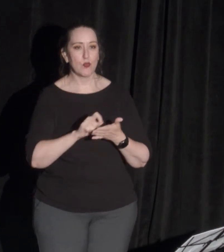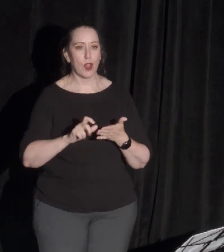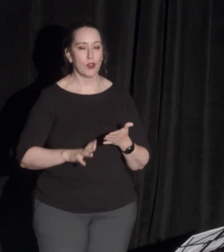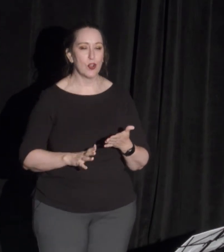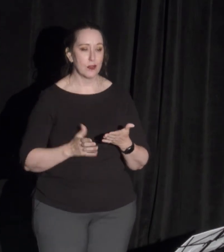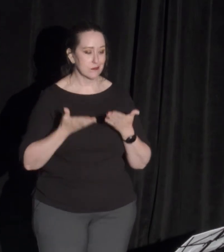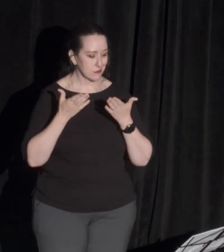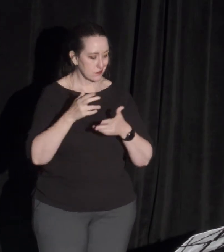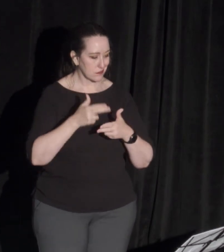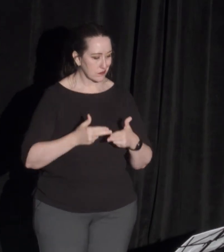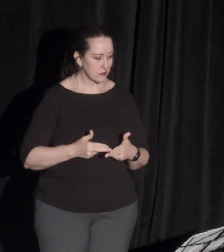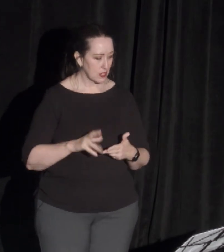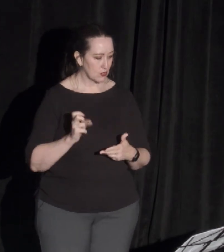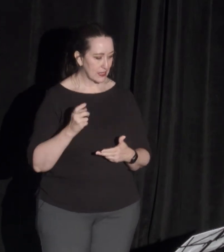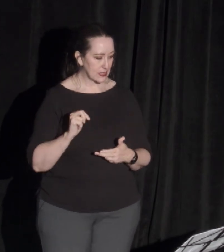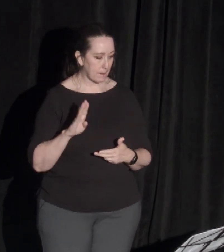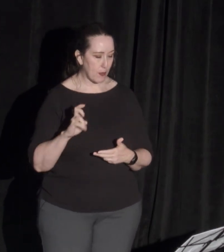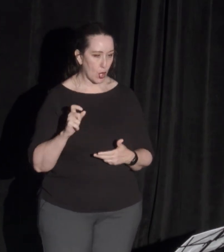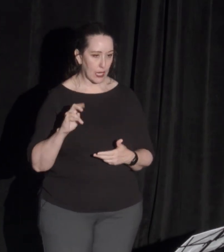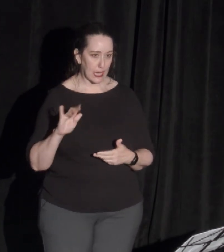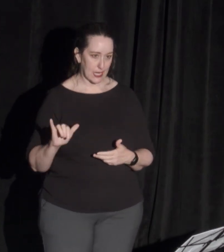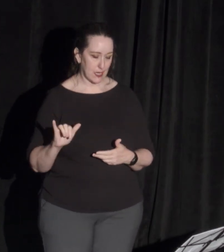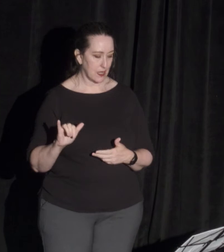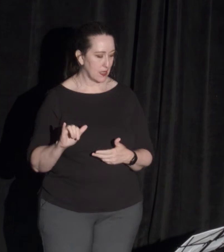are Chris M. Barkley, Bitter Corella,